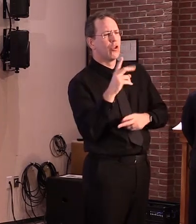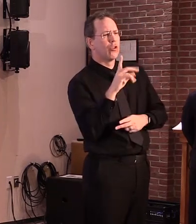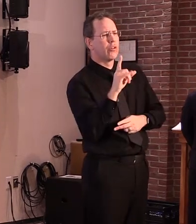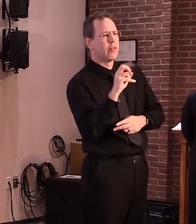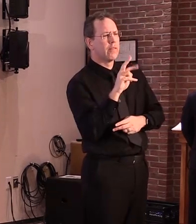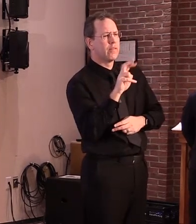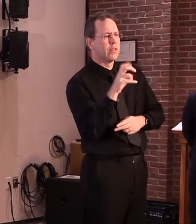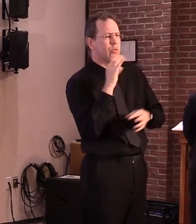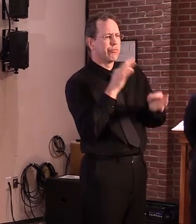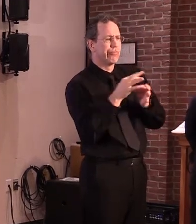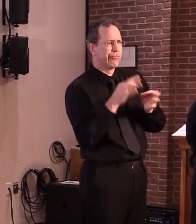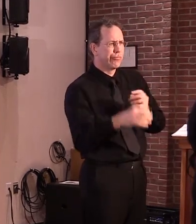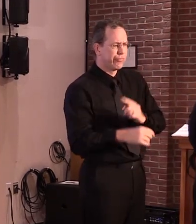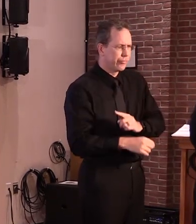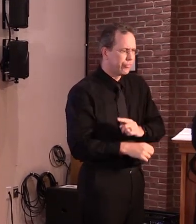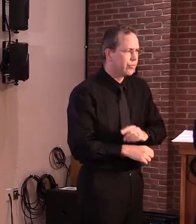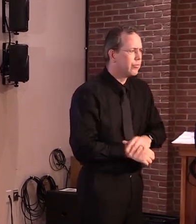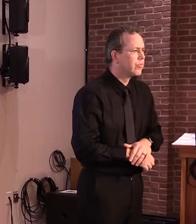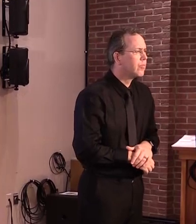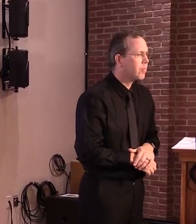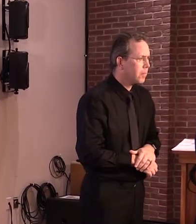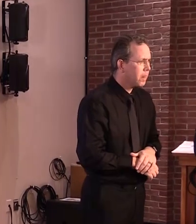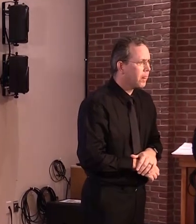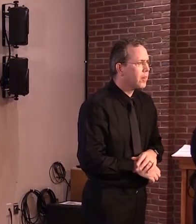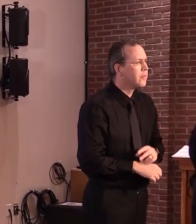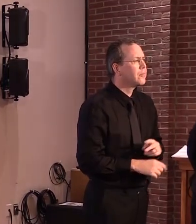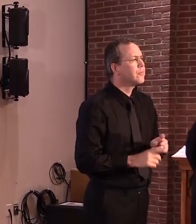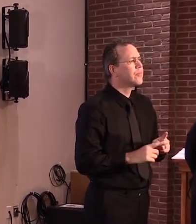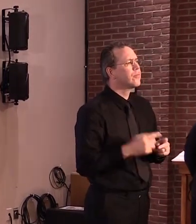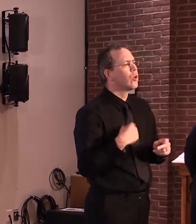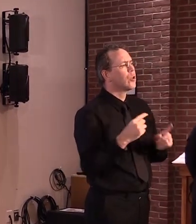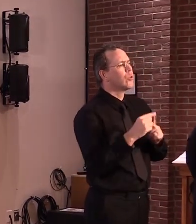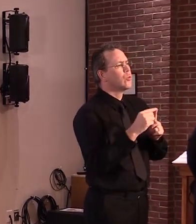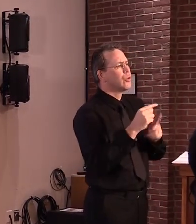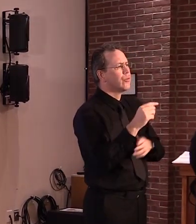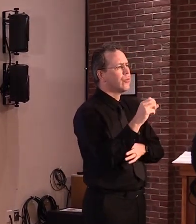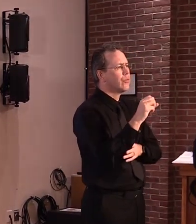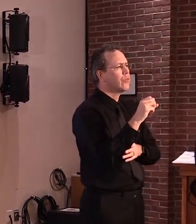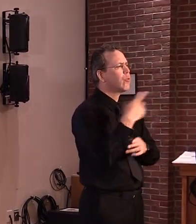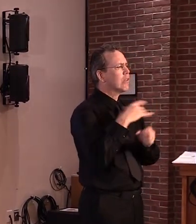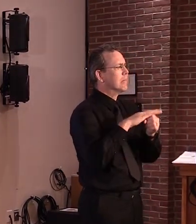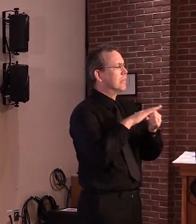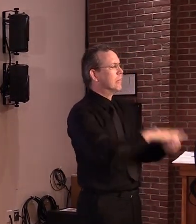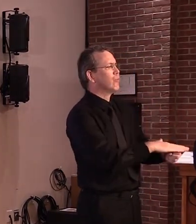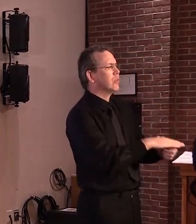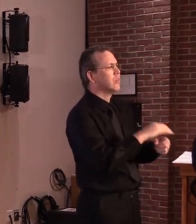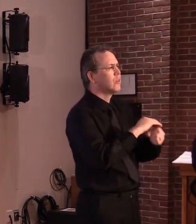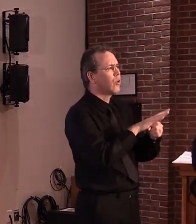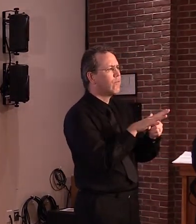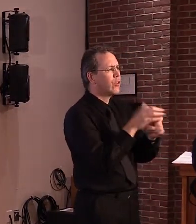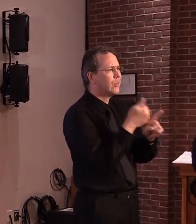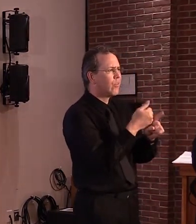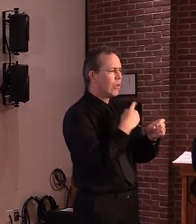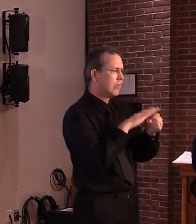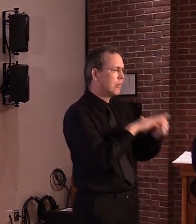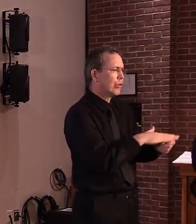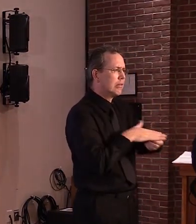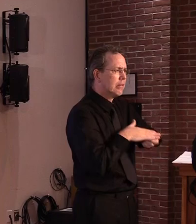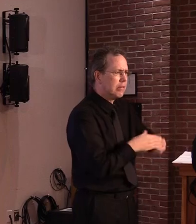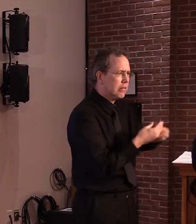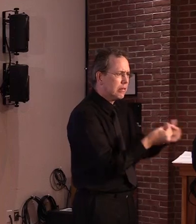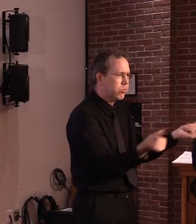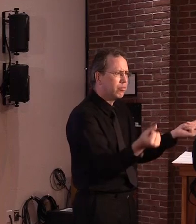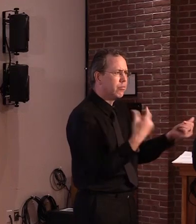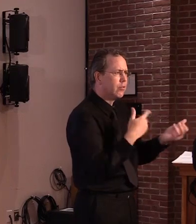Yeah, I want to reintroduce the word suppression as well, because it does seem we've effectively suppressed the virus so that you're seeing the kind of